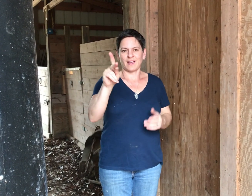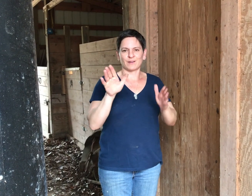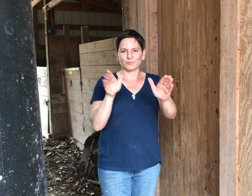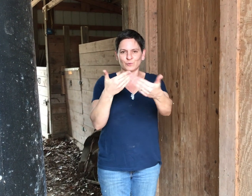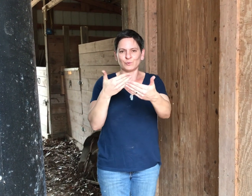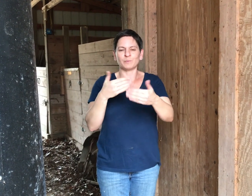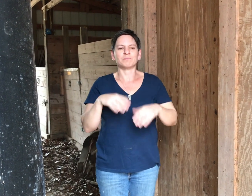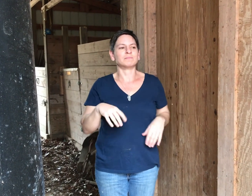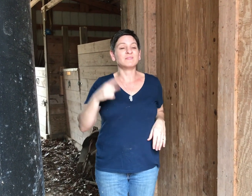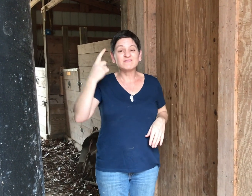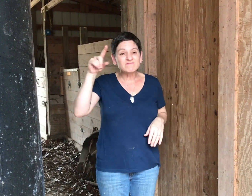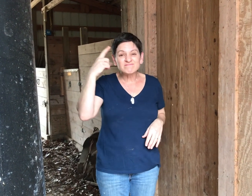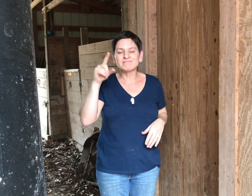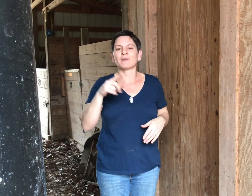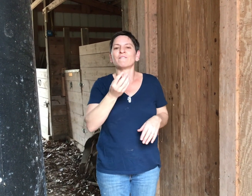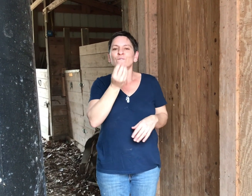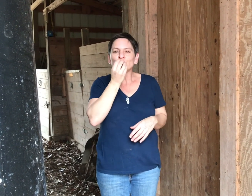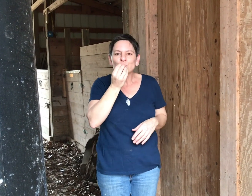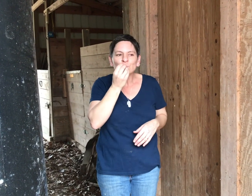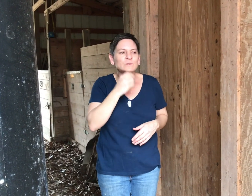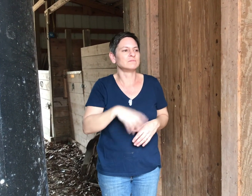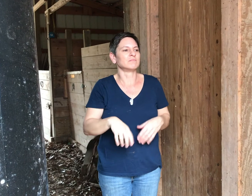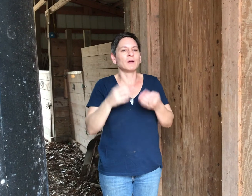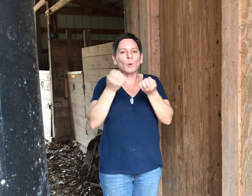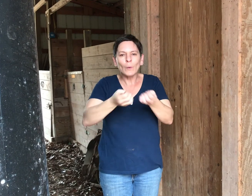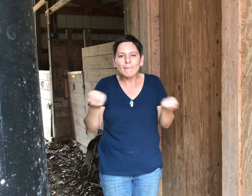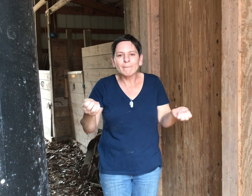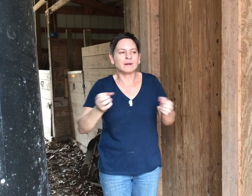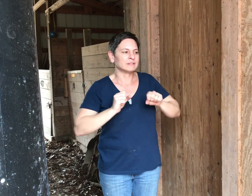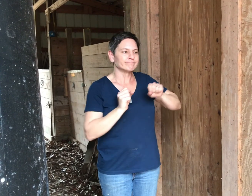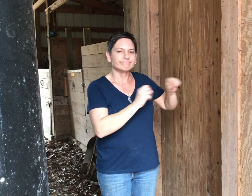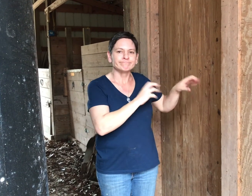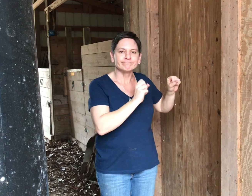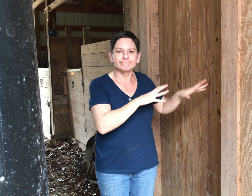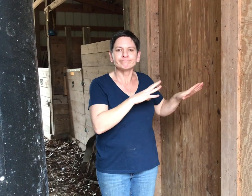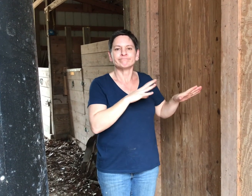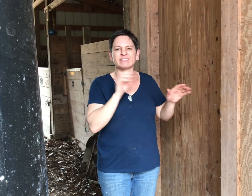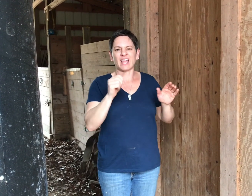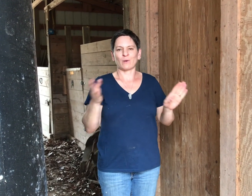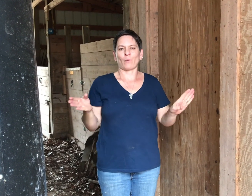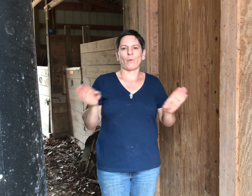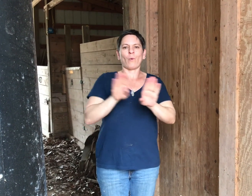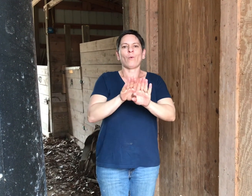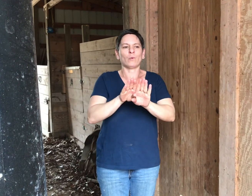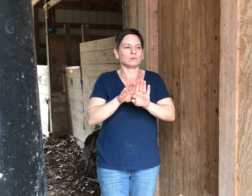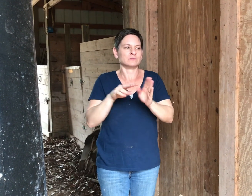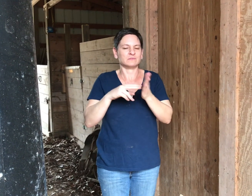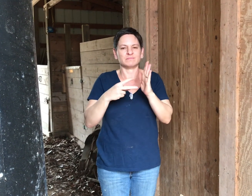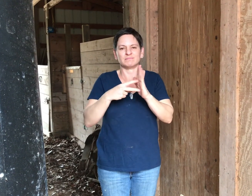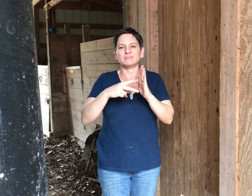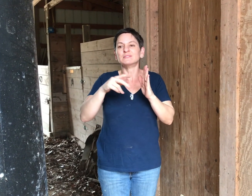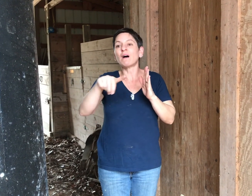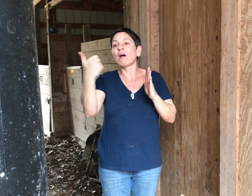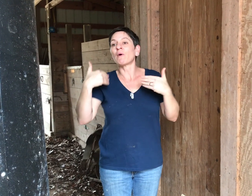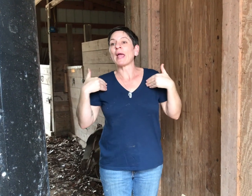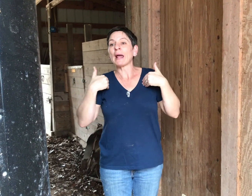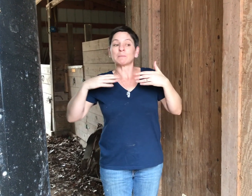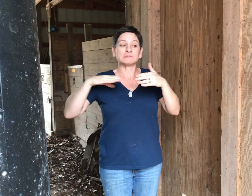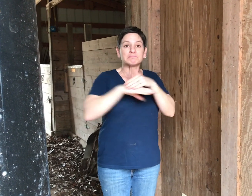This is our tack room. This is where we're going to store food and equipment, and it's a door we